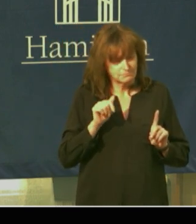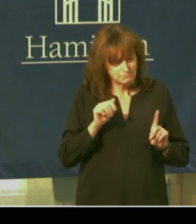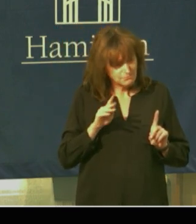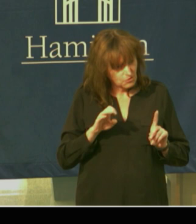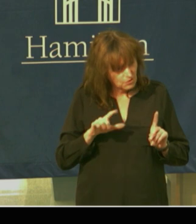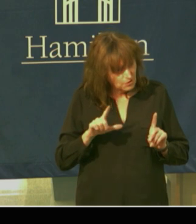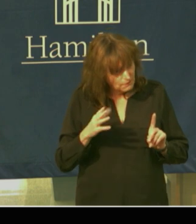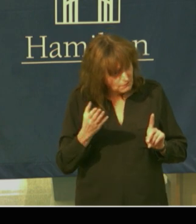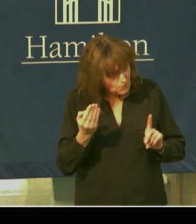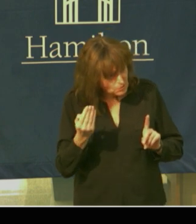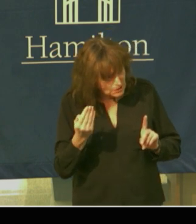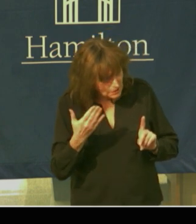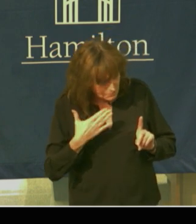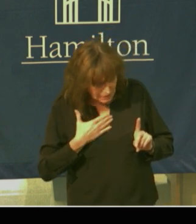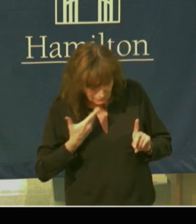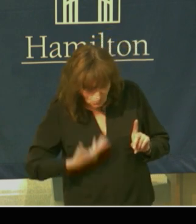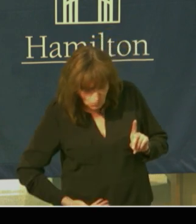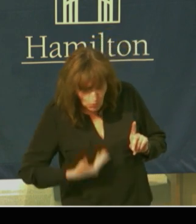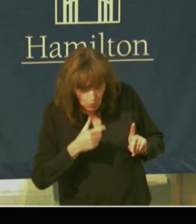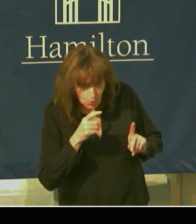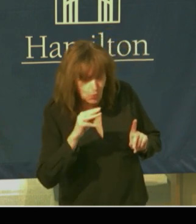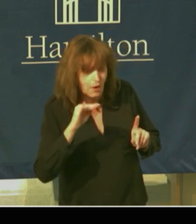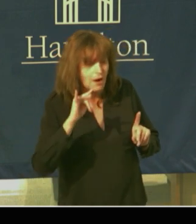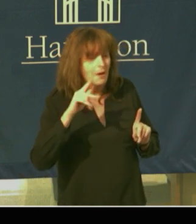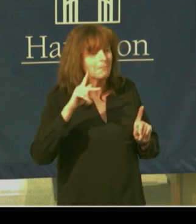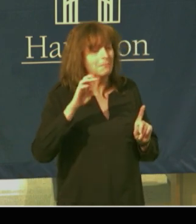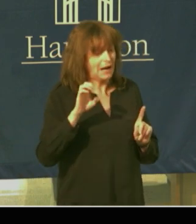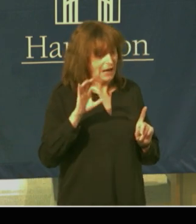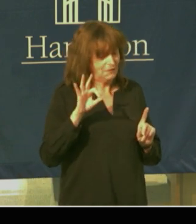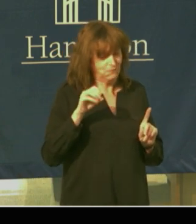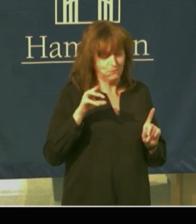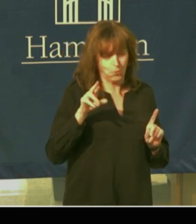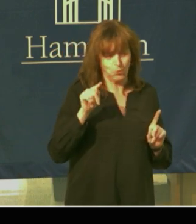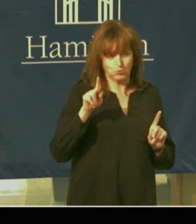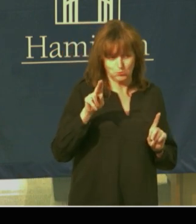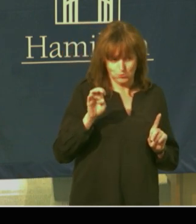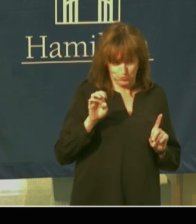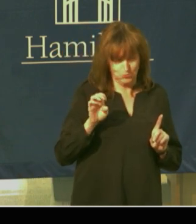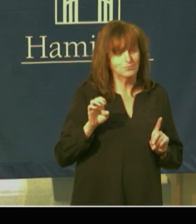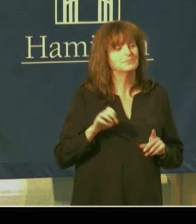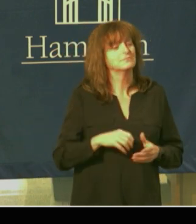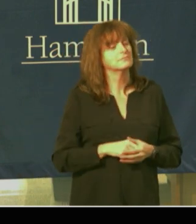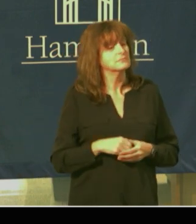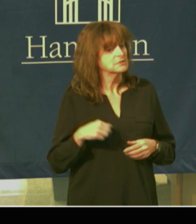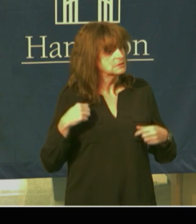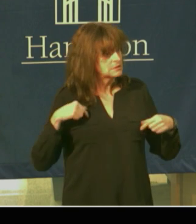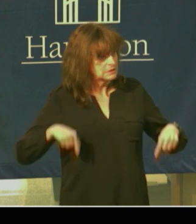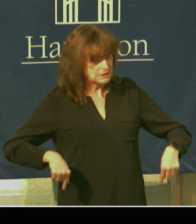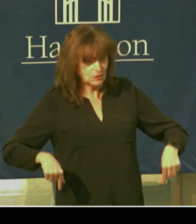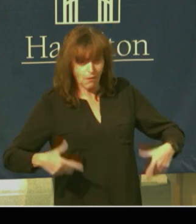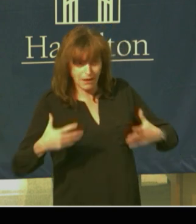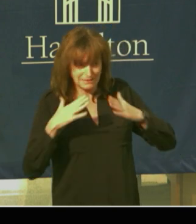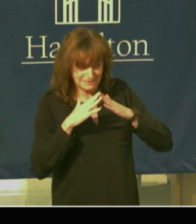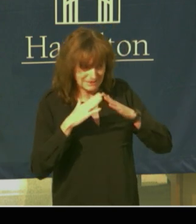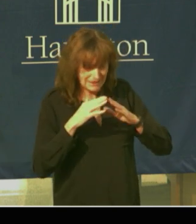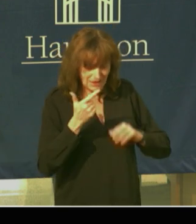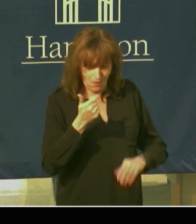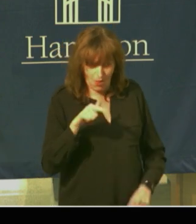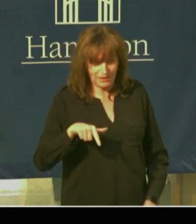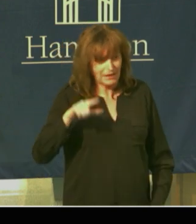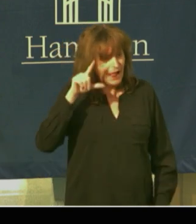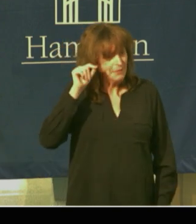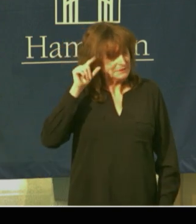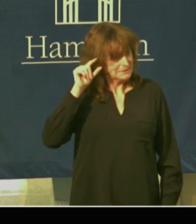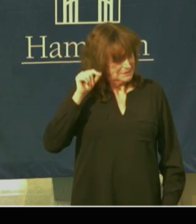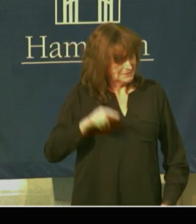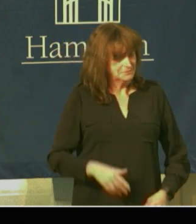moderator for this evening. We are here live in the council chambers down at City Hall. And before we start, it is very important for all of you